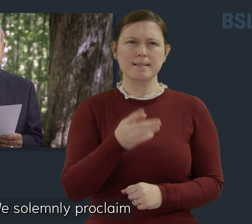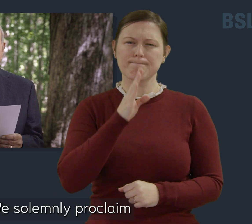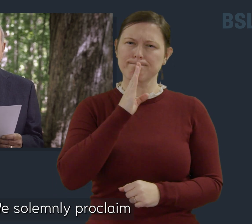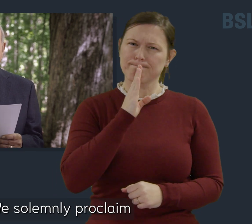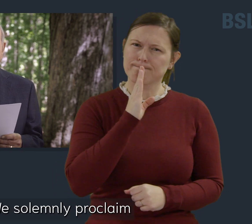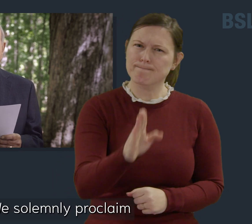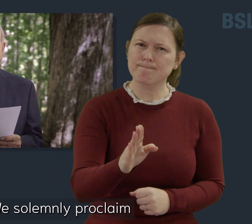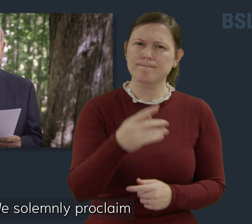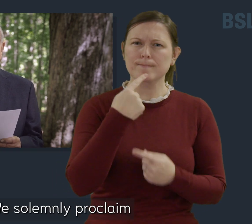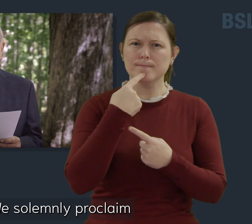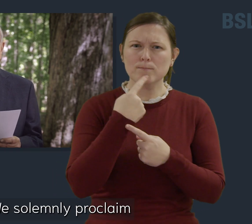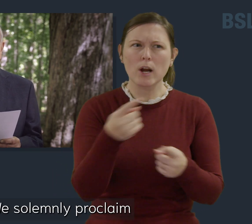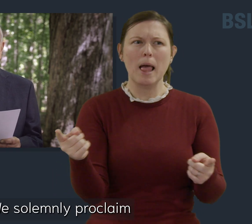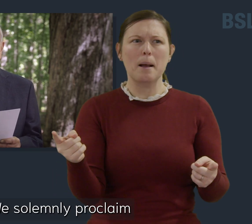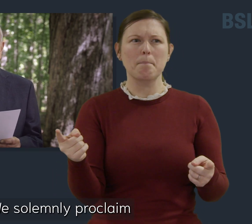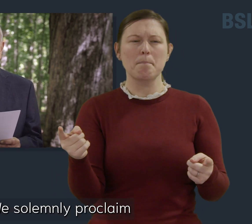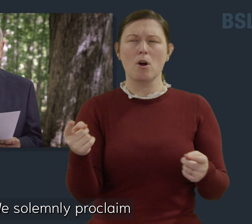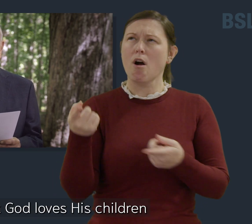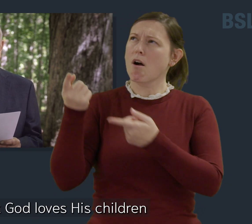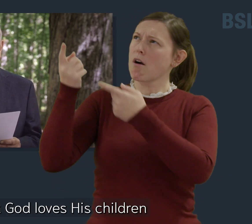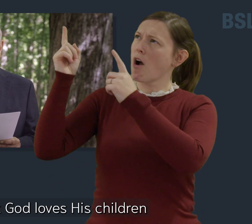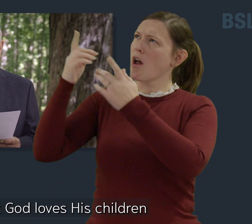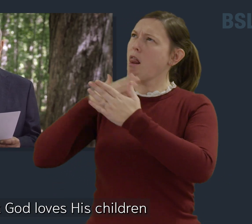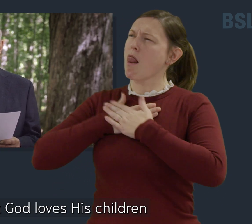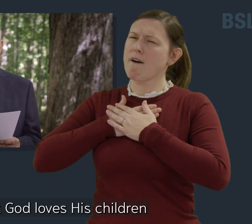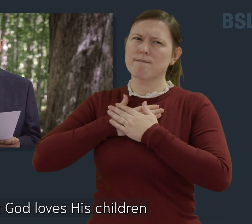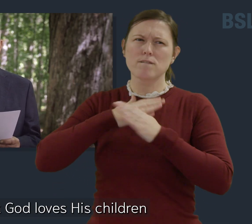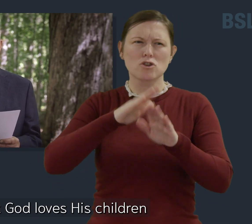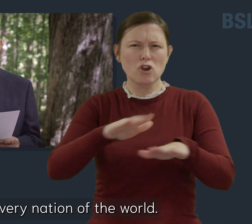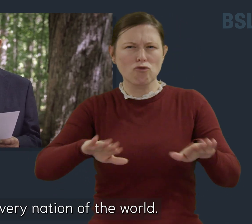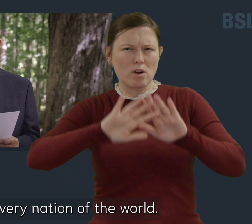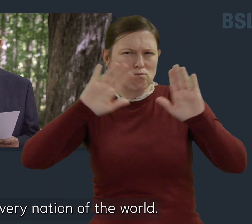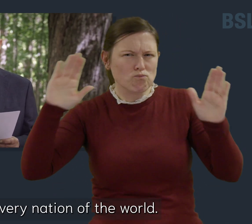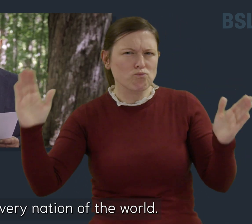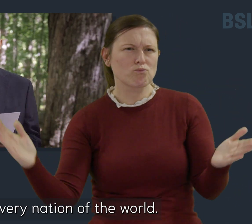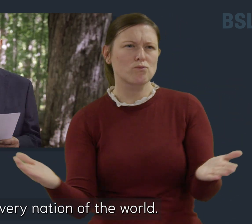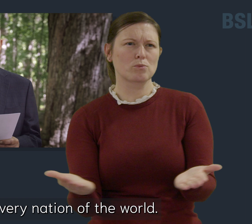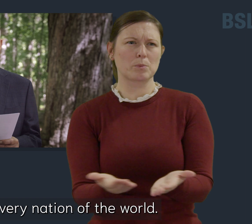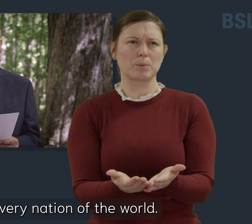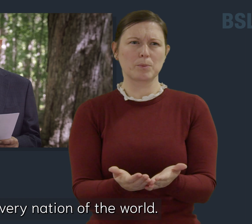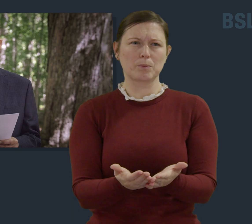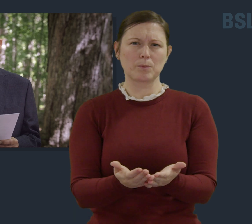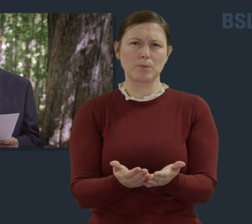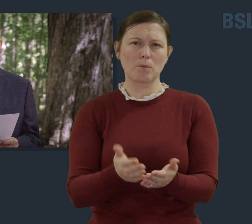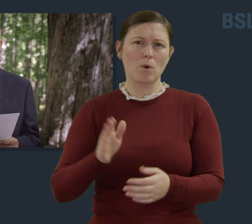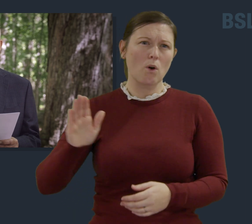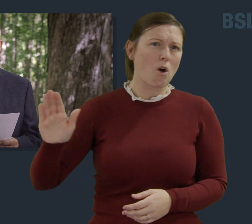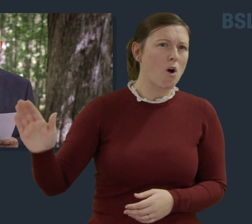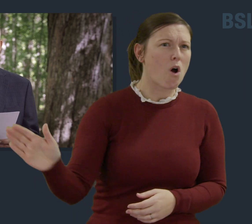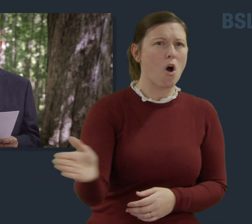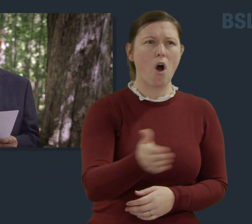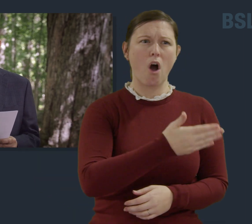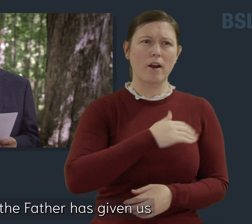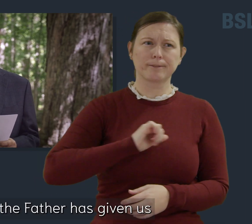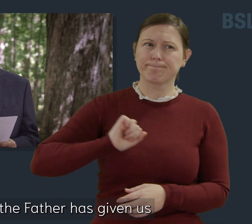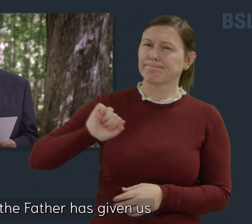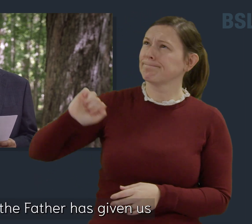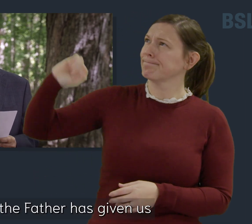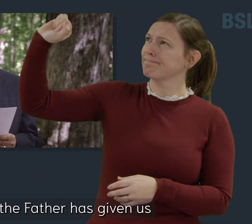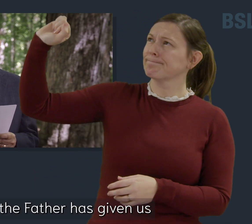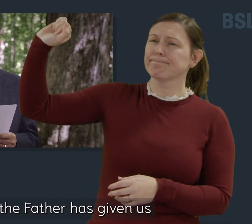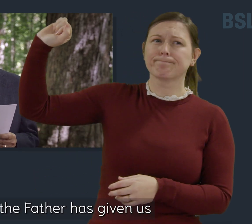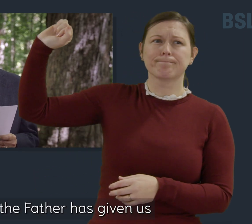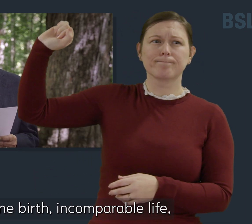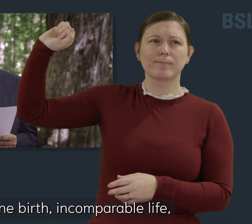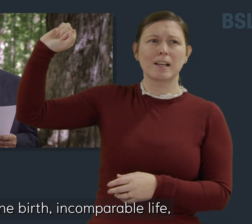We solemnly proclaim that God loves His children in every nation of the world. God the